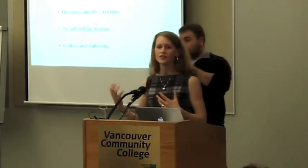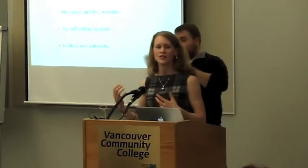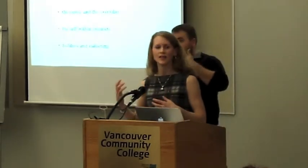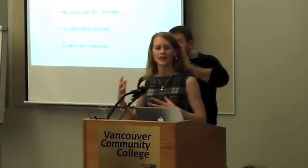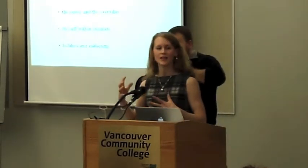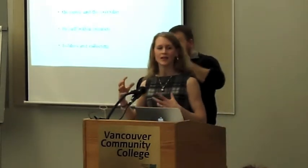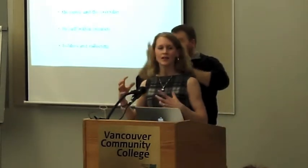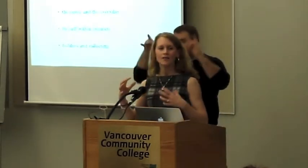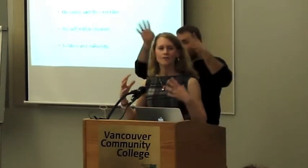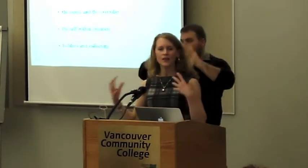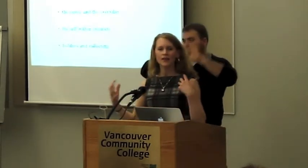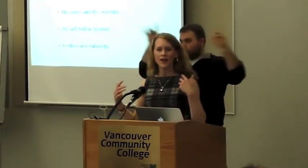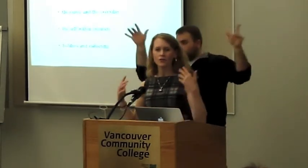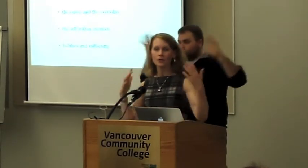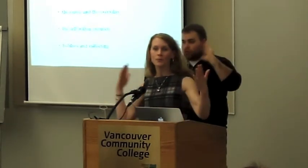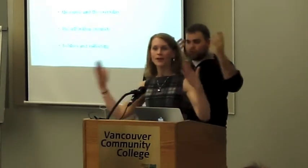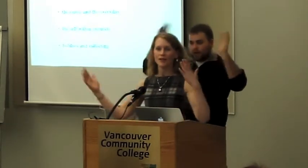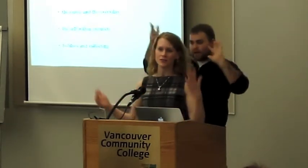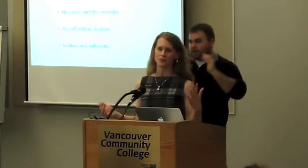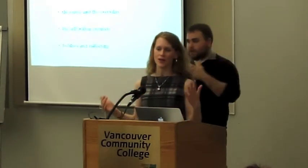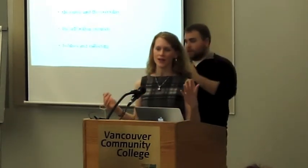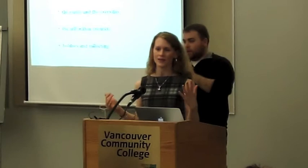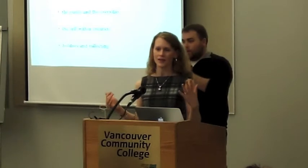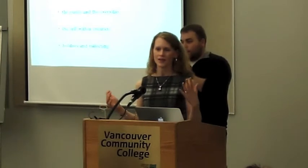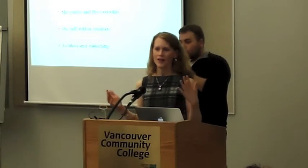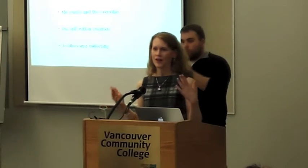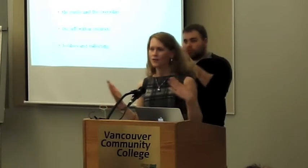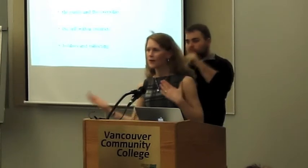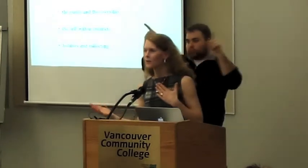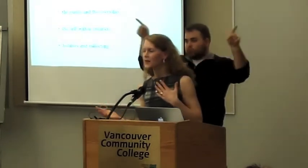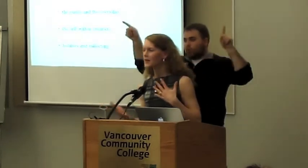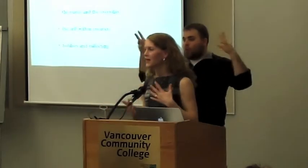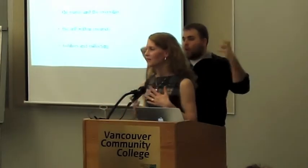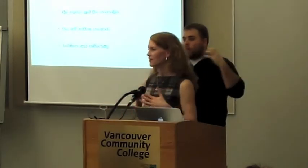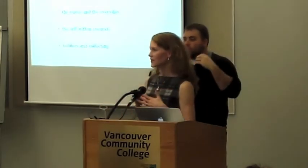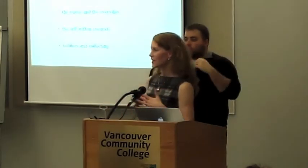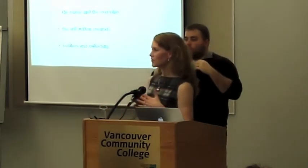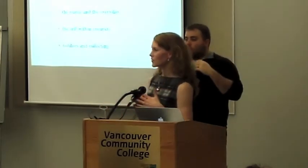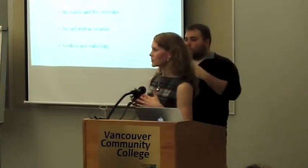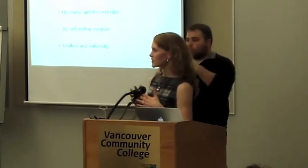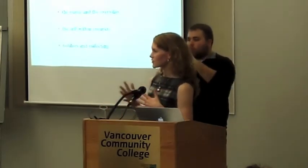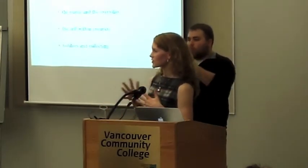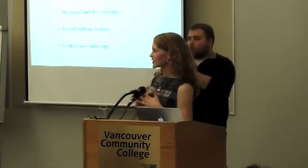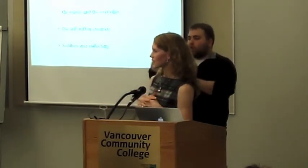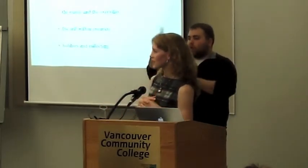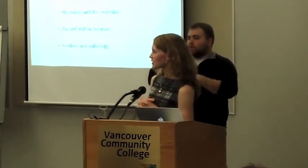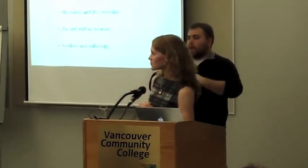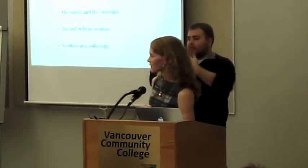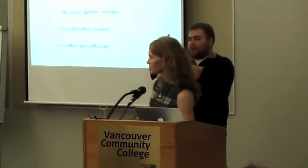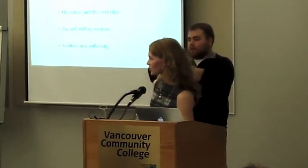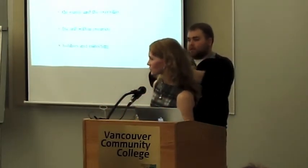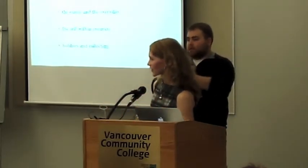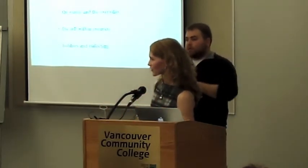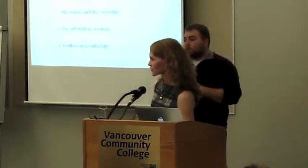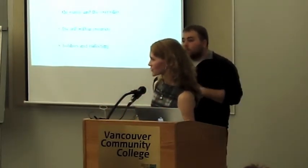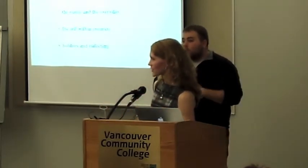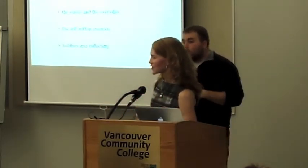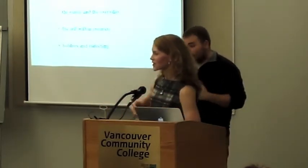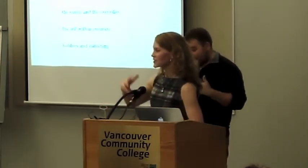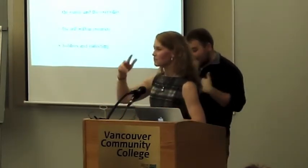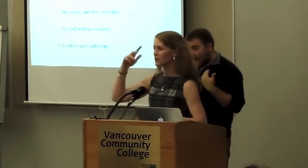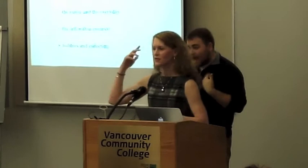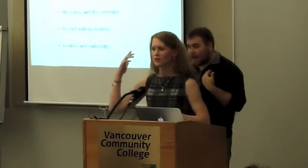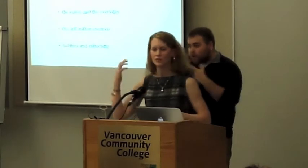are interested in figuring out the bookends of reality. Have you ever met a 9 or 10-year-old who's interested in the Guinness Book of World